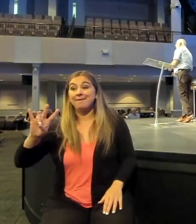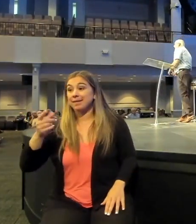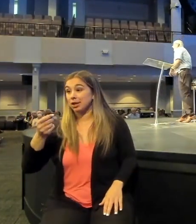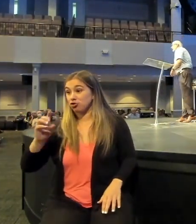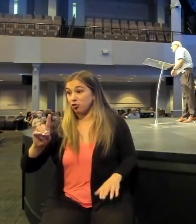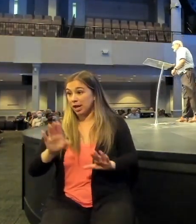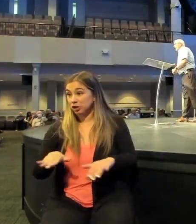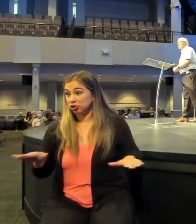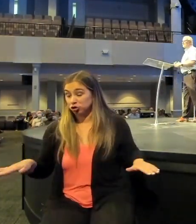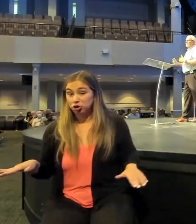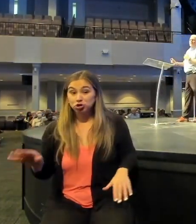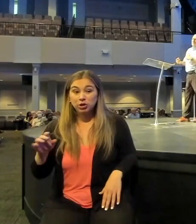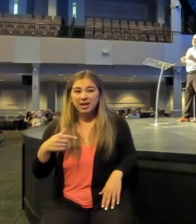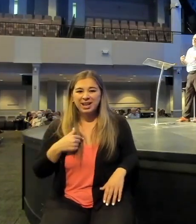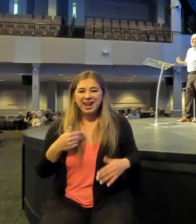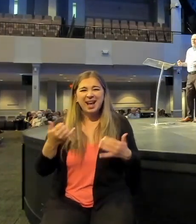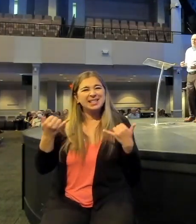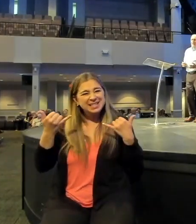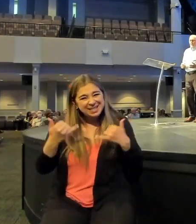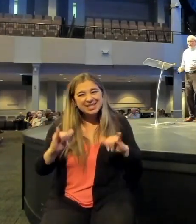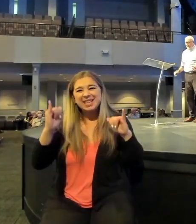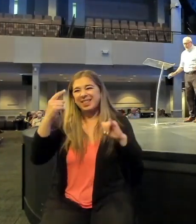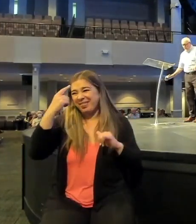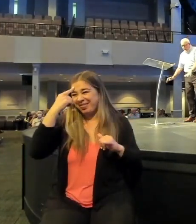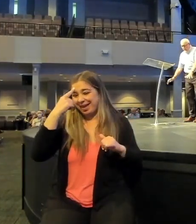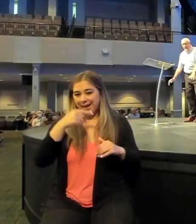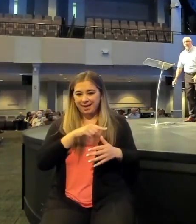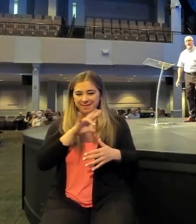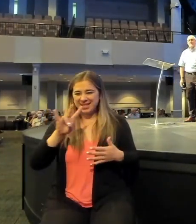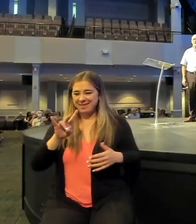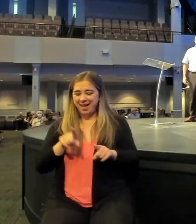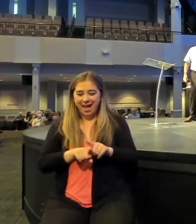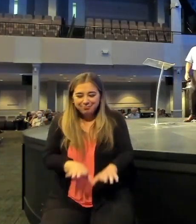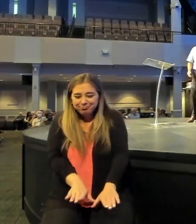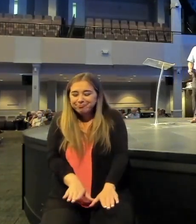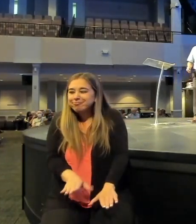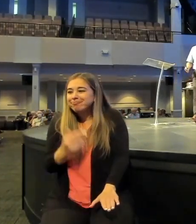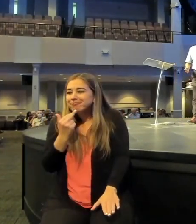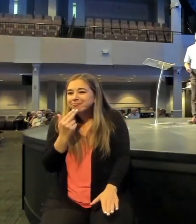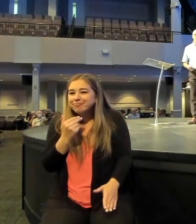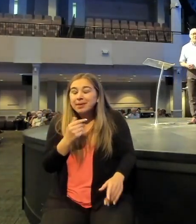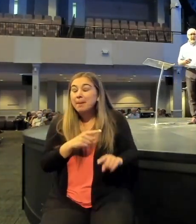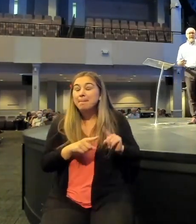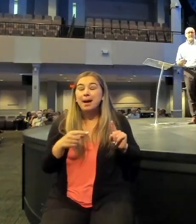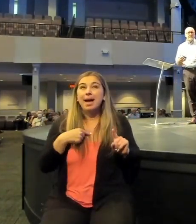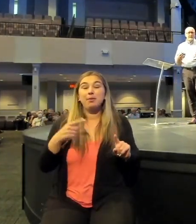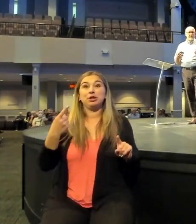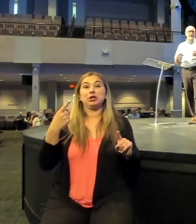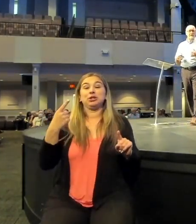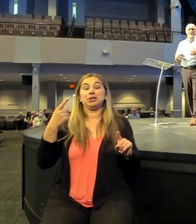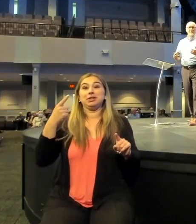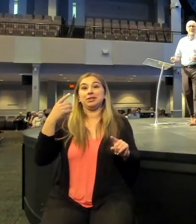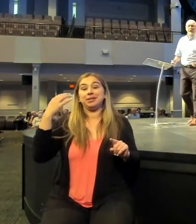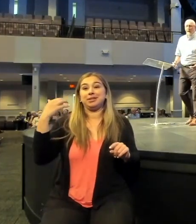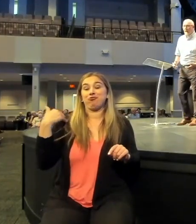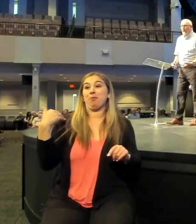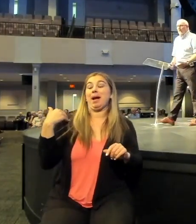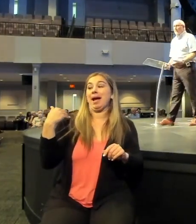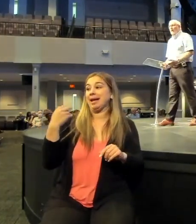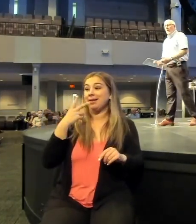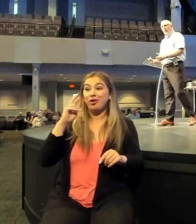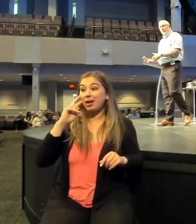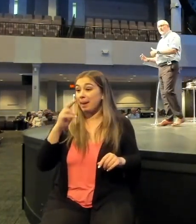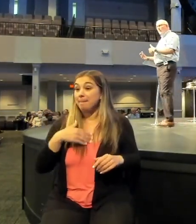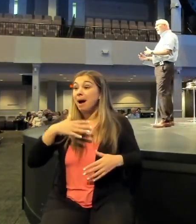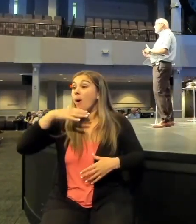grandchildren, and I still tend to think of them as little bitty guys. And I just was just reminded of the other day